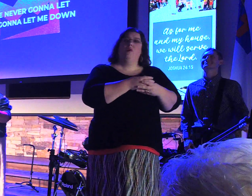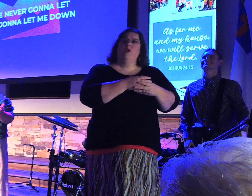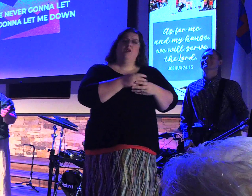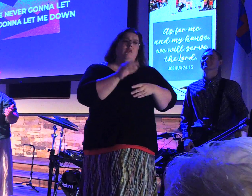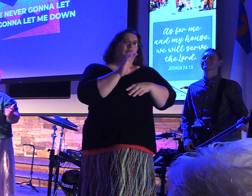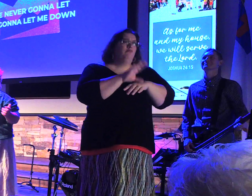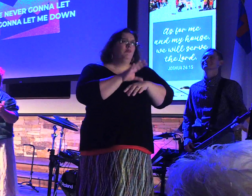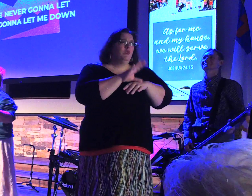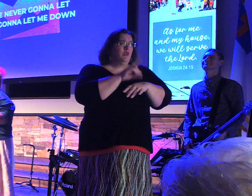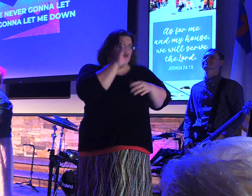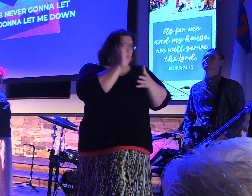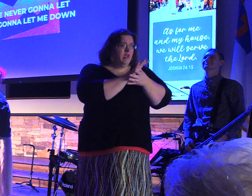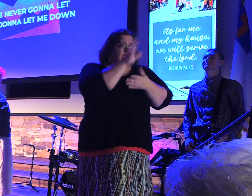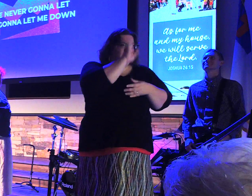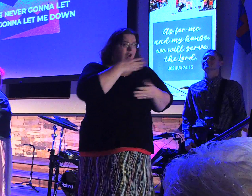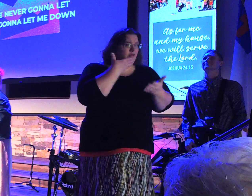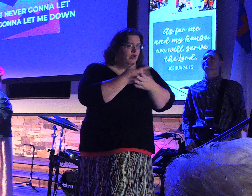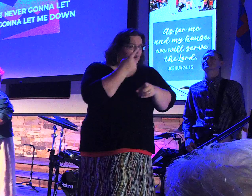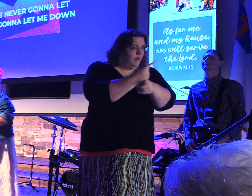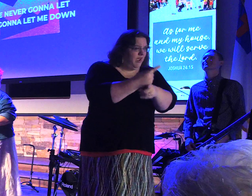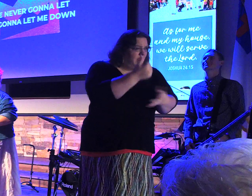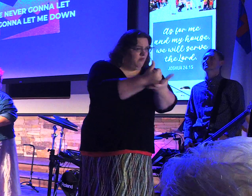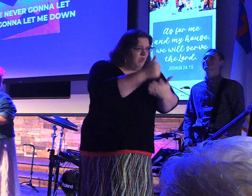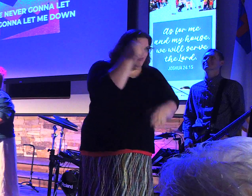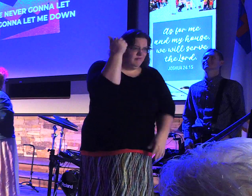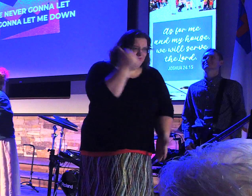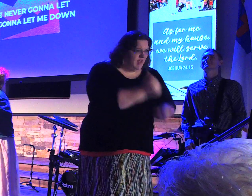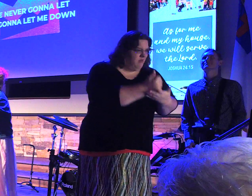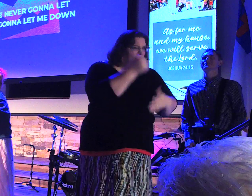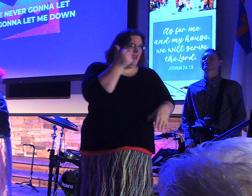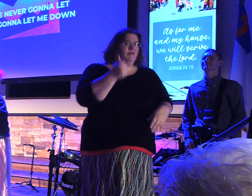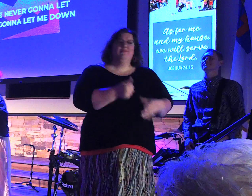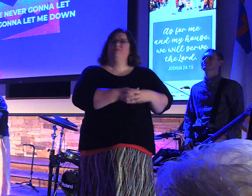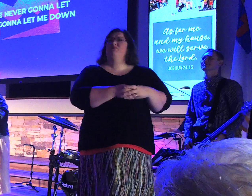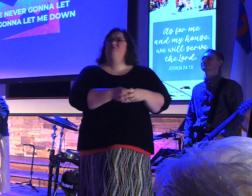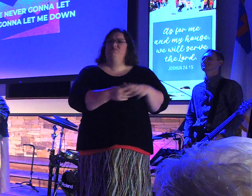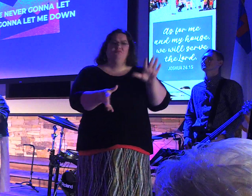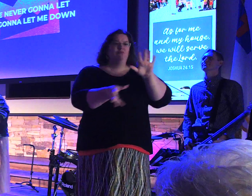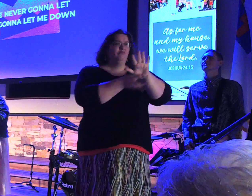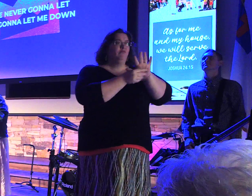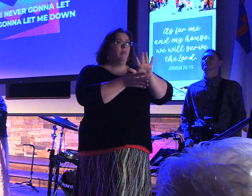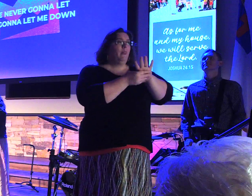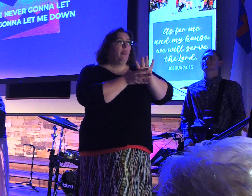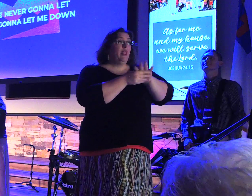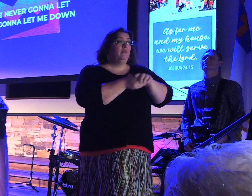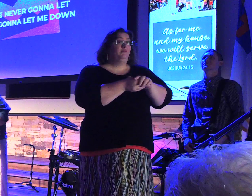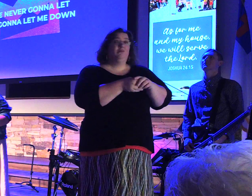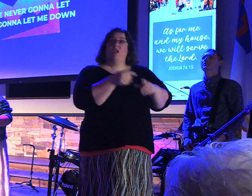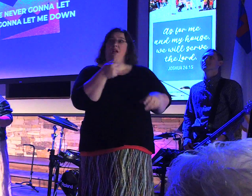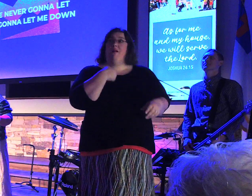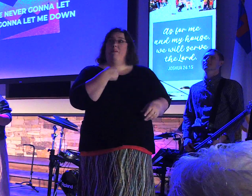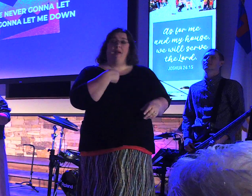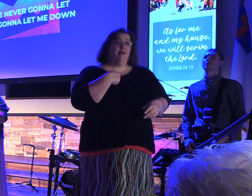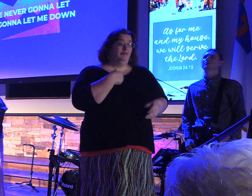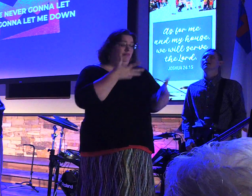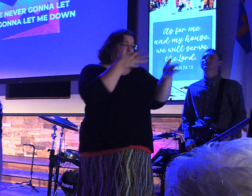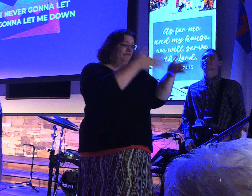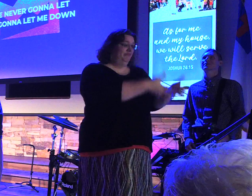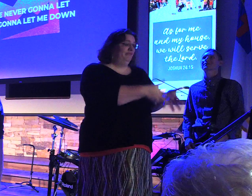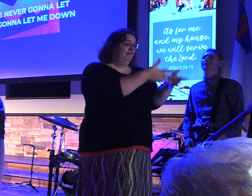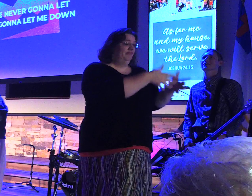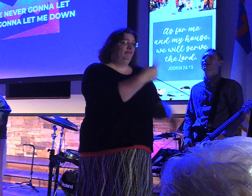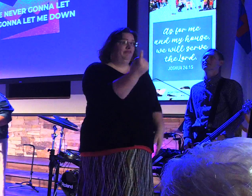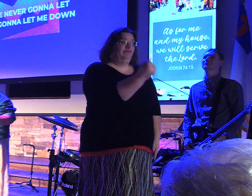Church, you believe that God is good, amen? Amen. Come on, let's sing this out to you. Never gonna let me. You're never gonna let me. You're